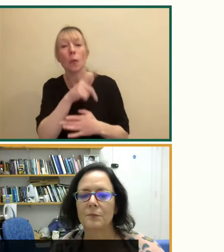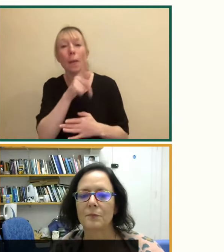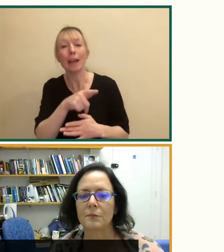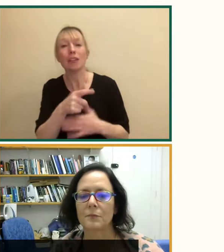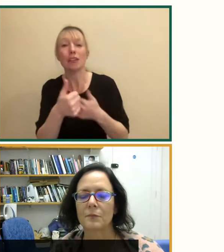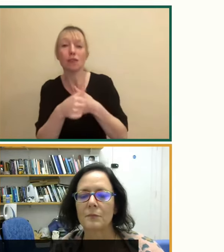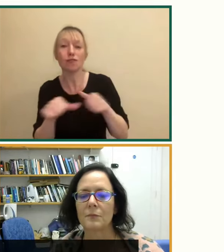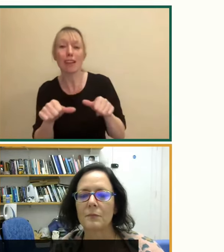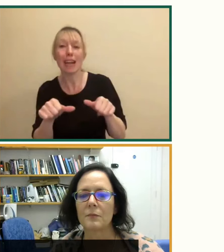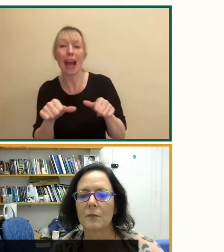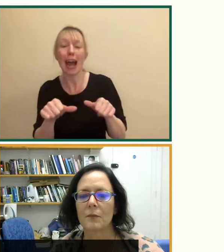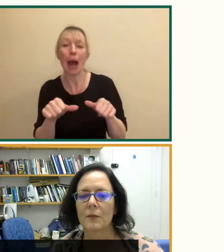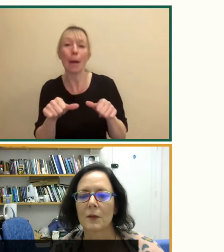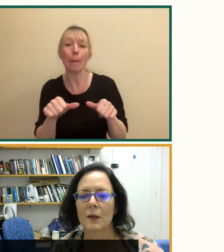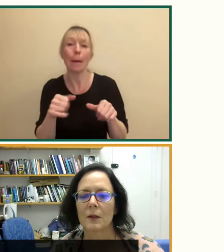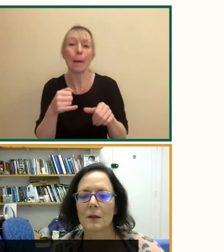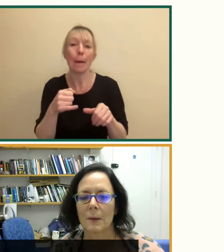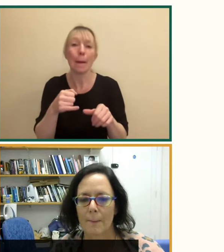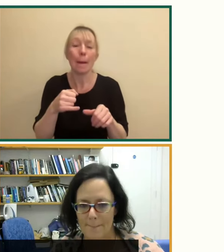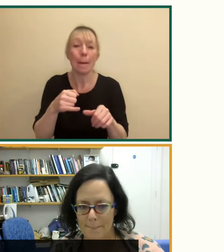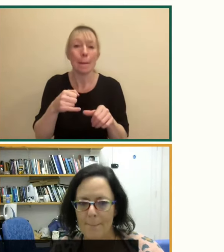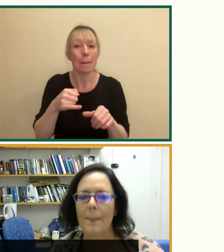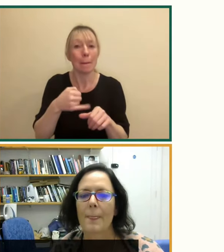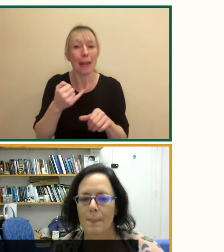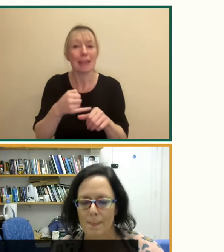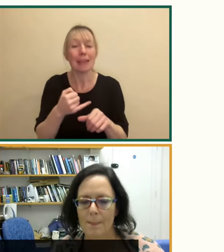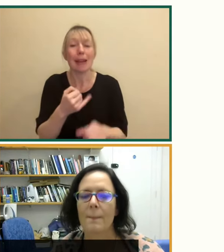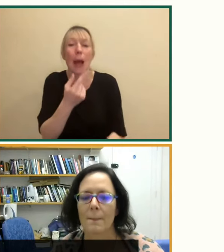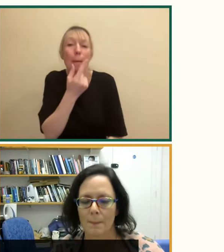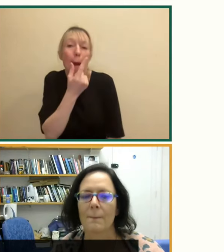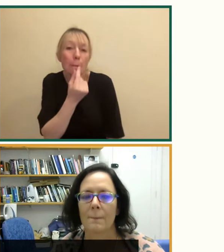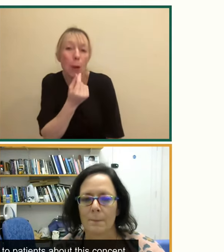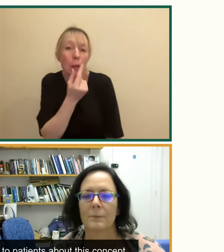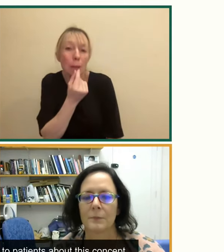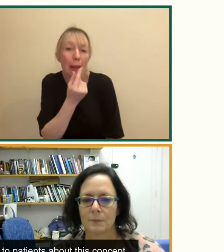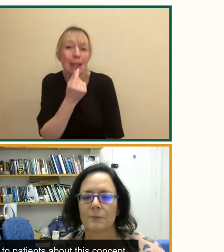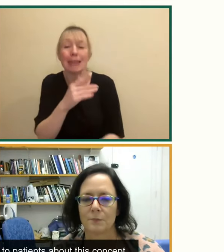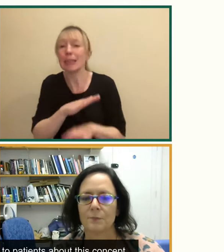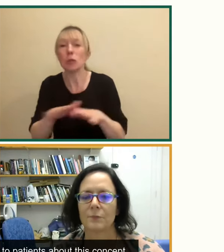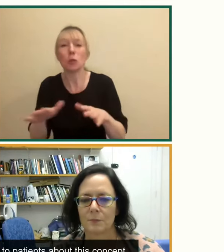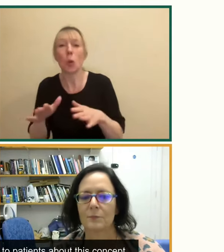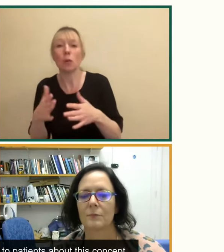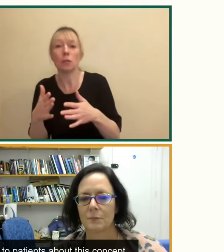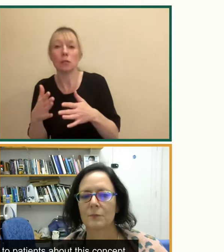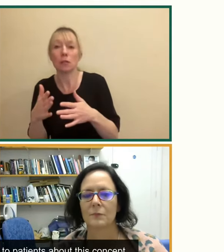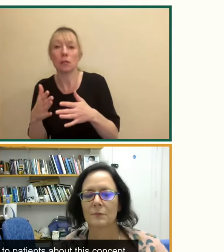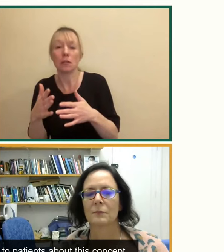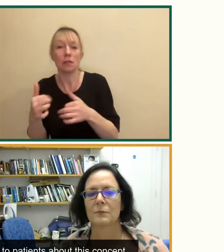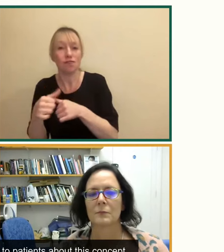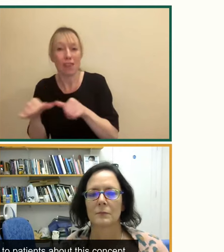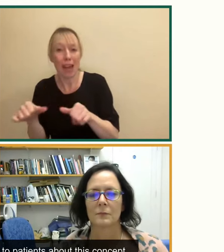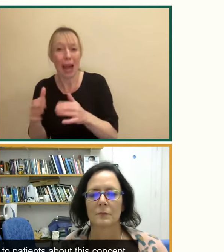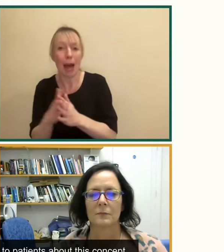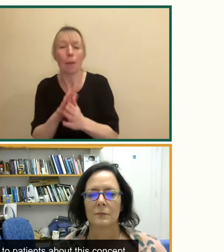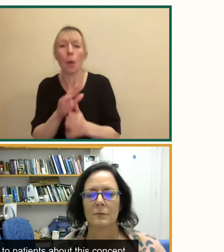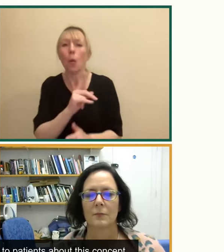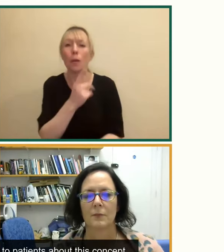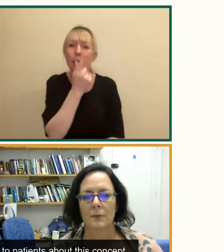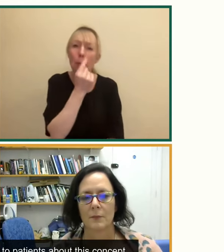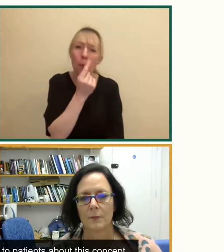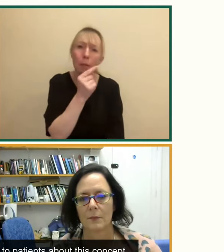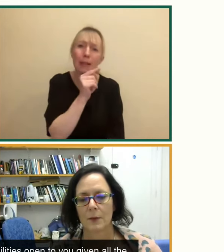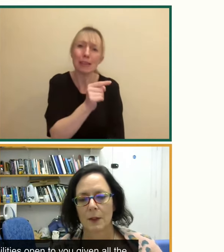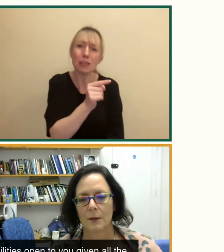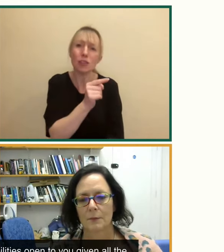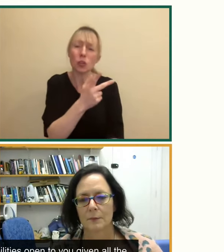concept of possibilitation rather than rehabilitation. What are the possibilities that are open to you, given all the suffering that you've